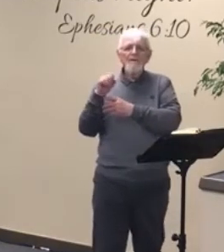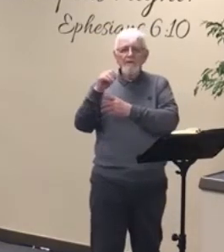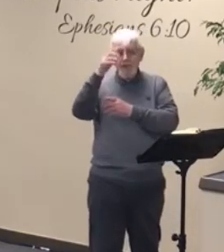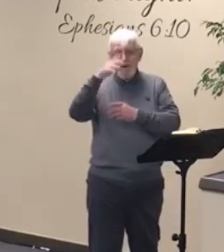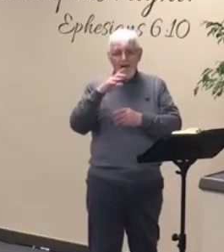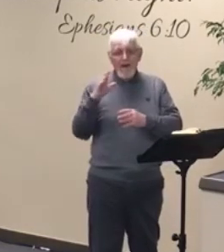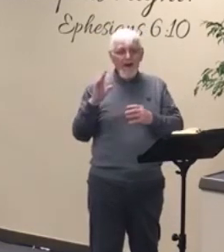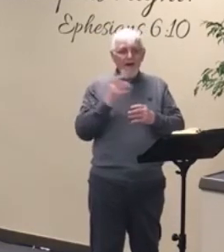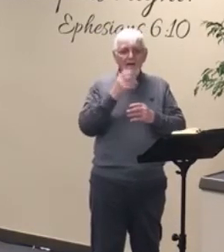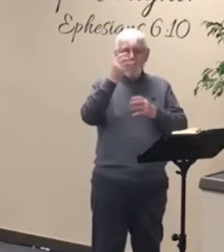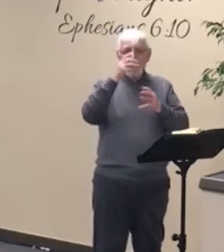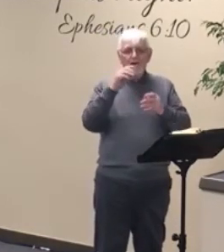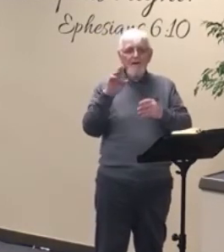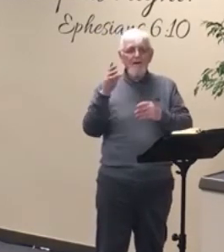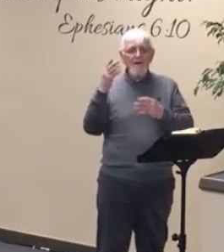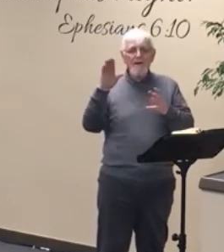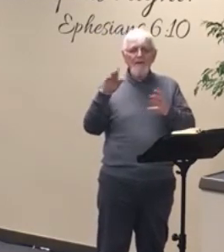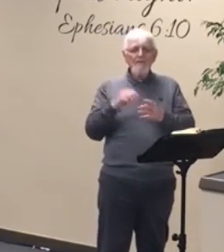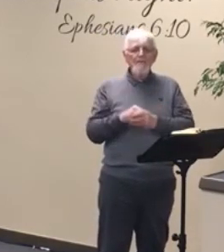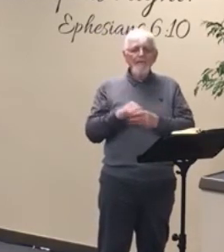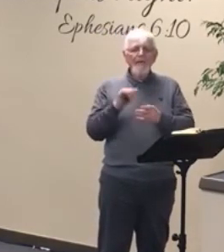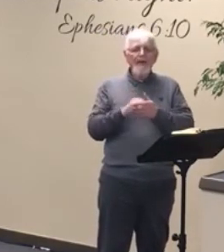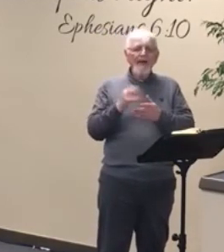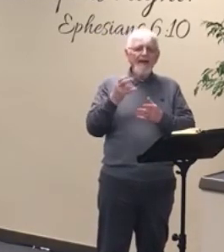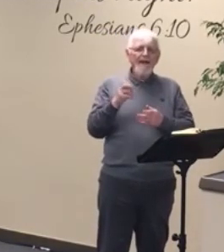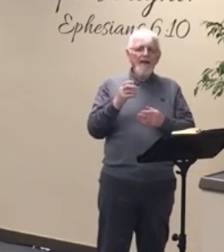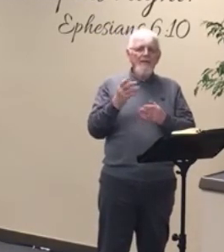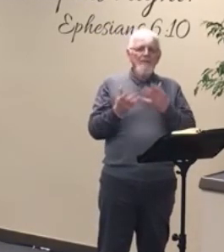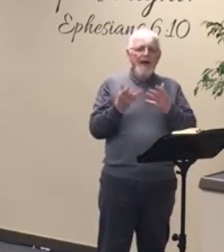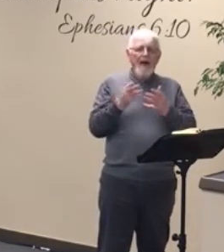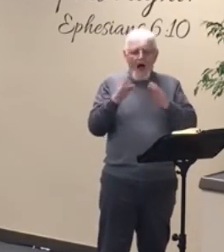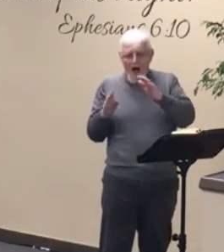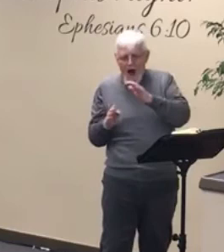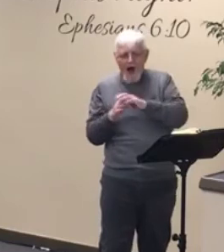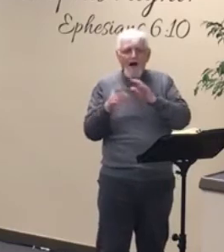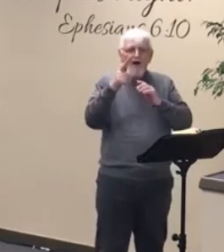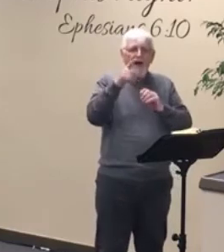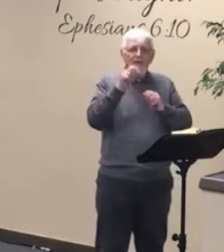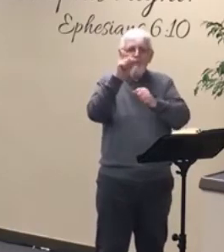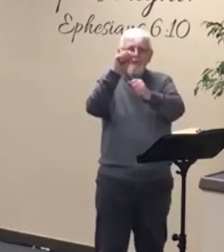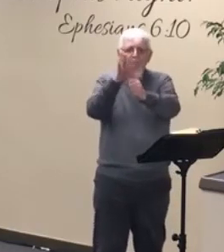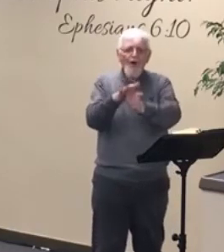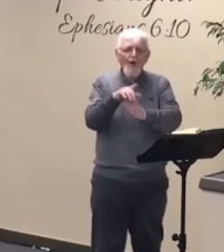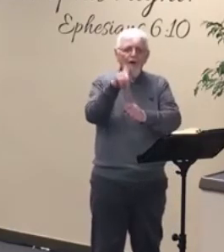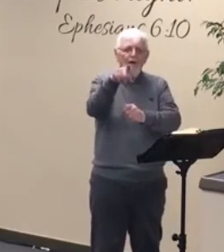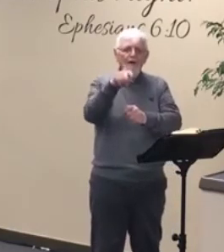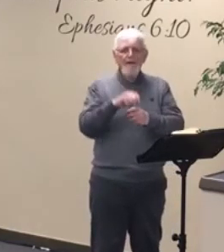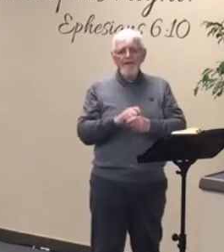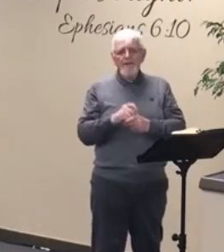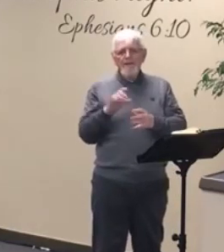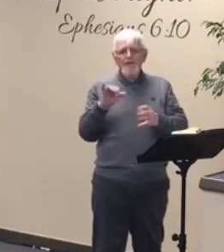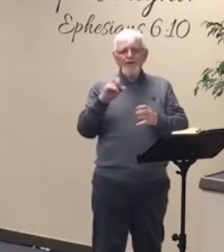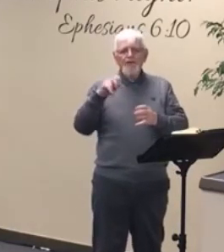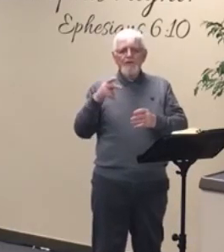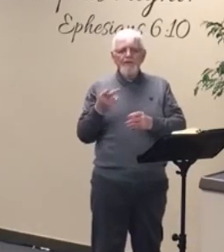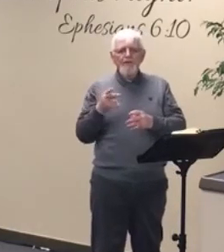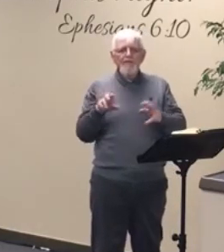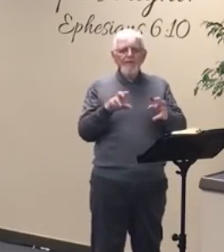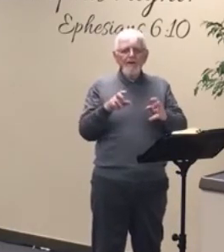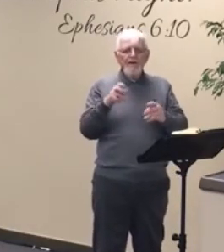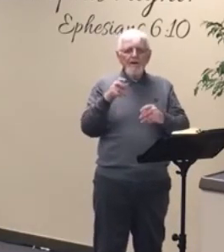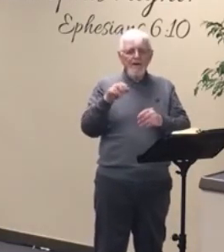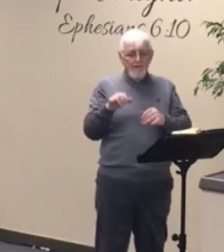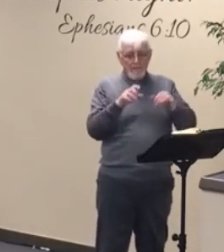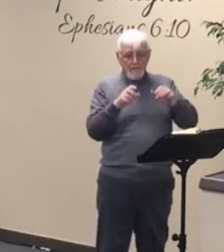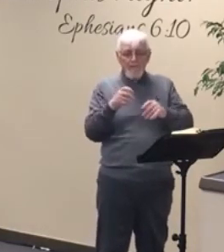not, that he might humble thee and that he might prove thee. You know, Joseph was acting like God the Father